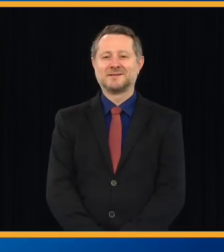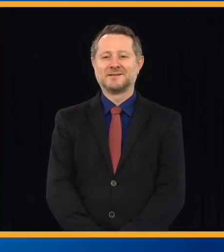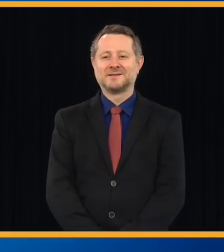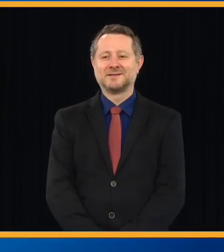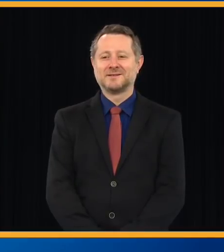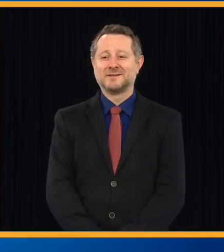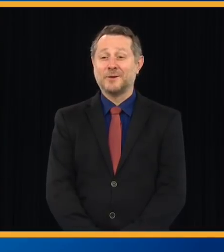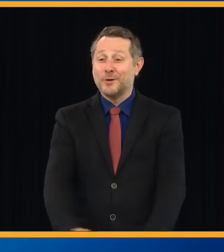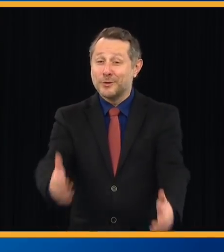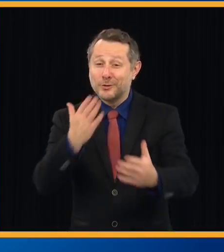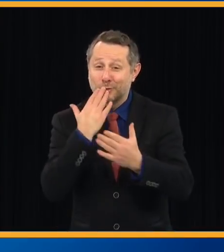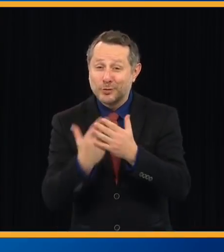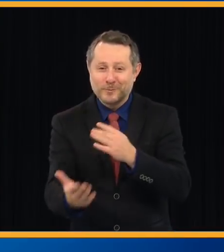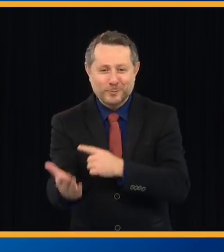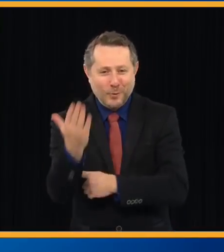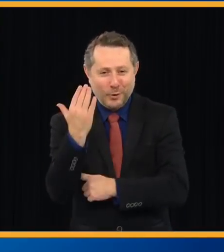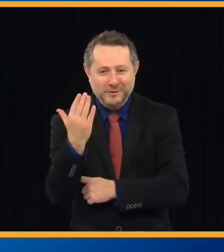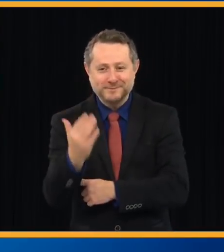Good morning.